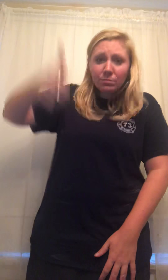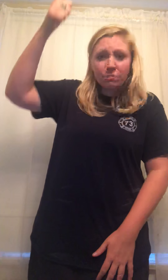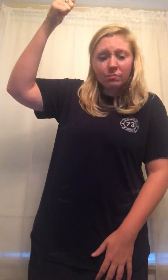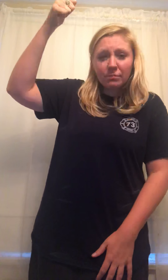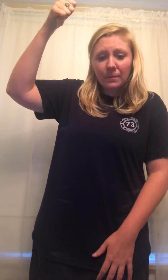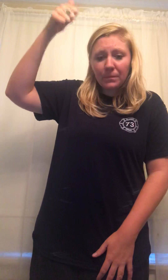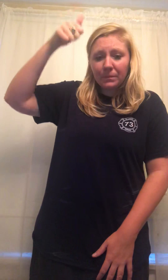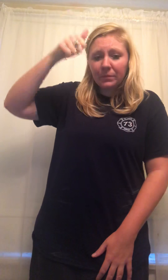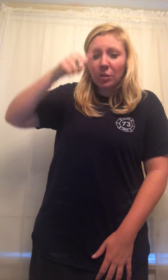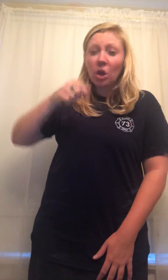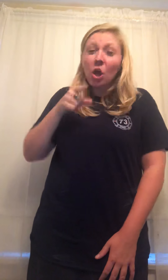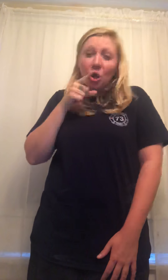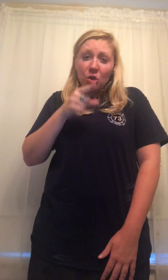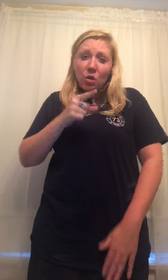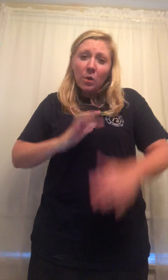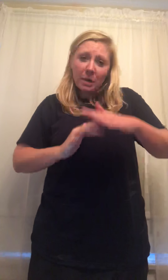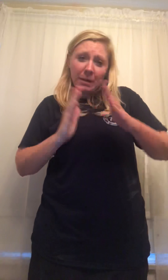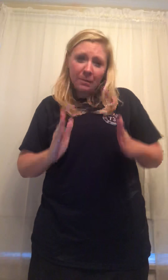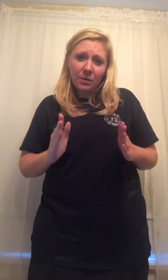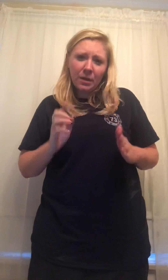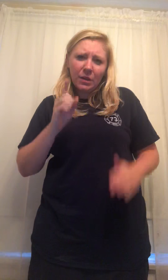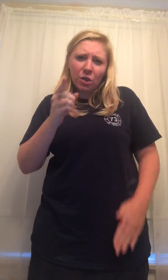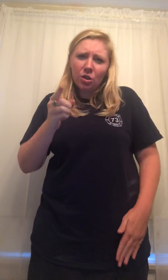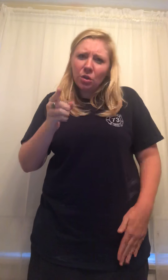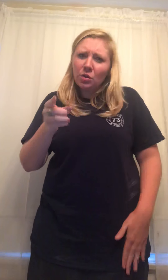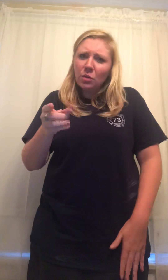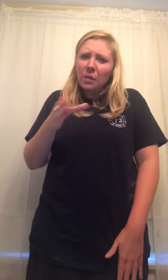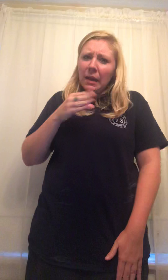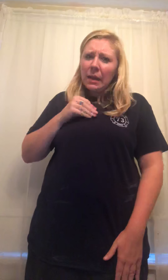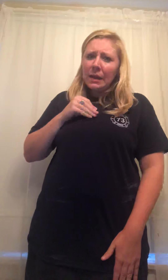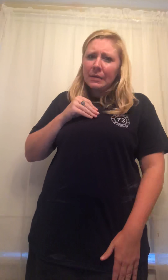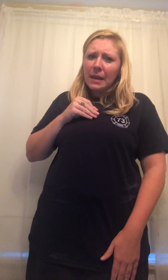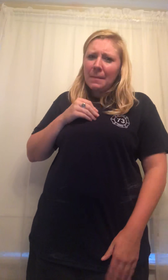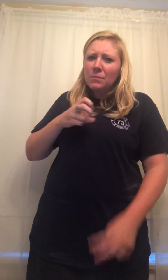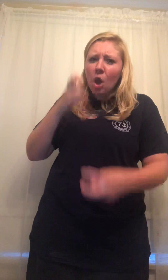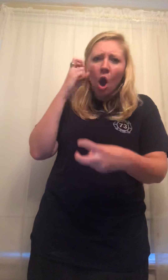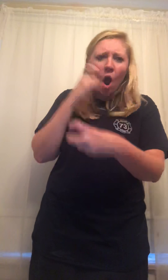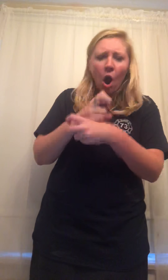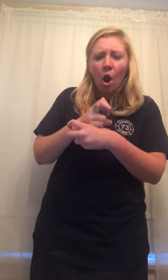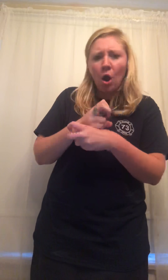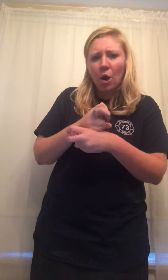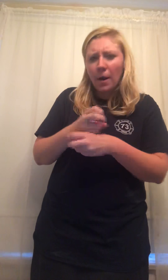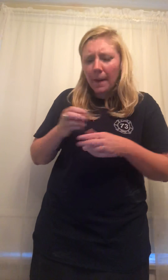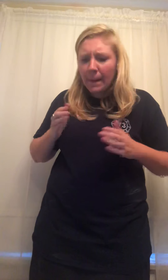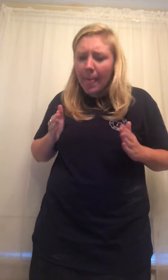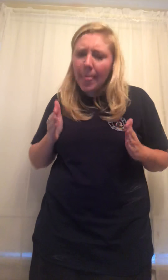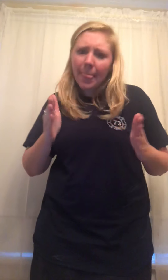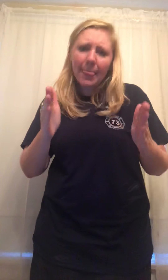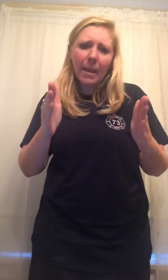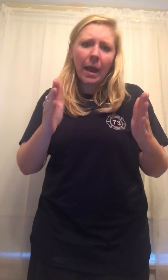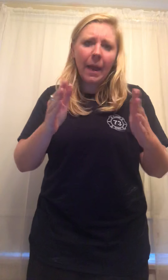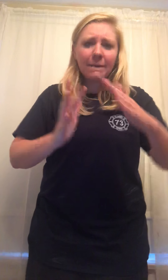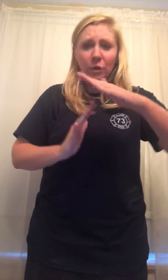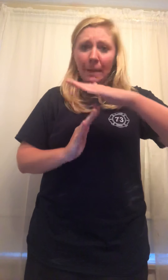line against Muslim immigration, mass immigration from Muslim countries. What's the response been to